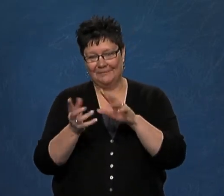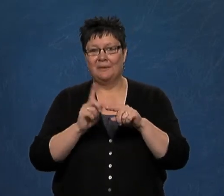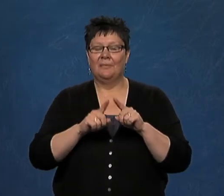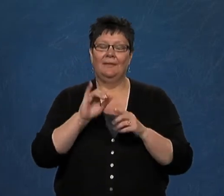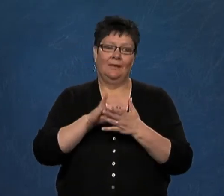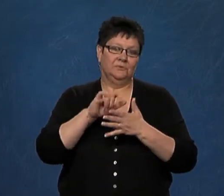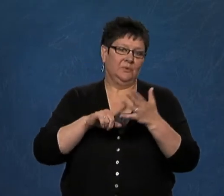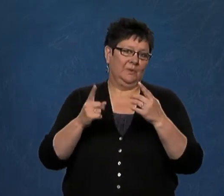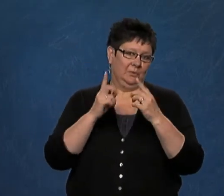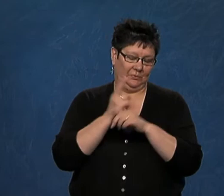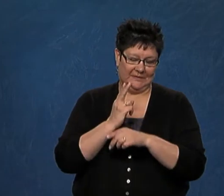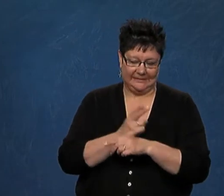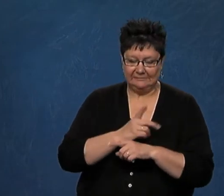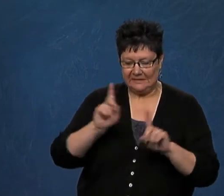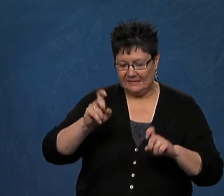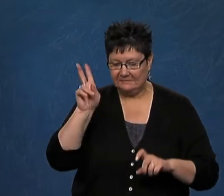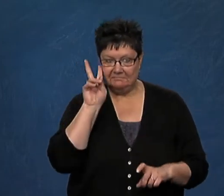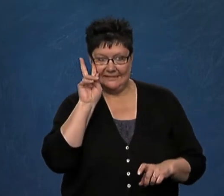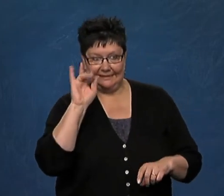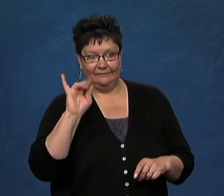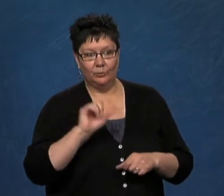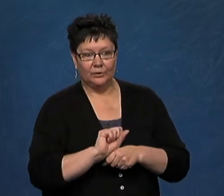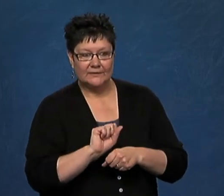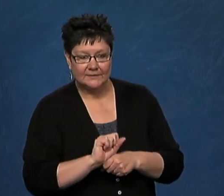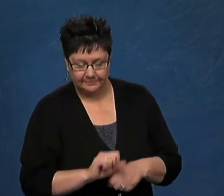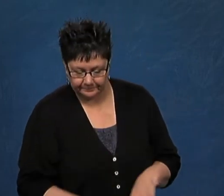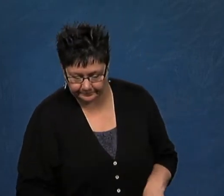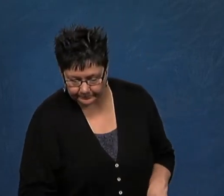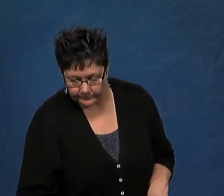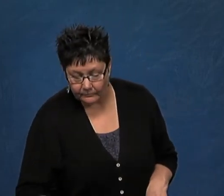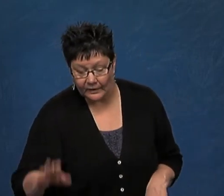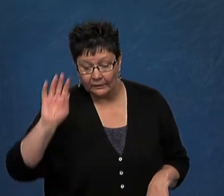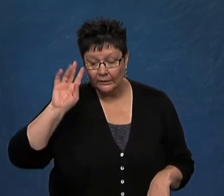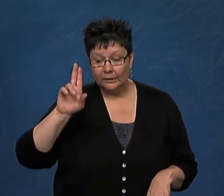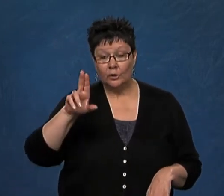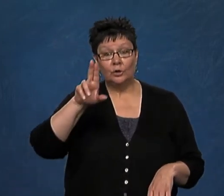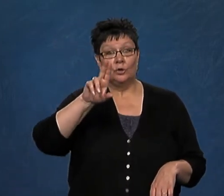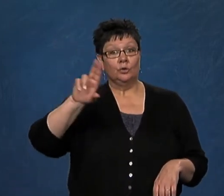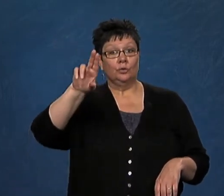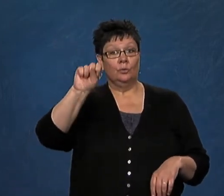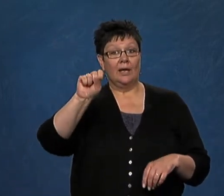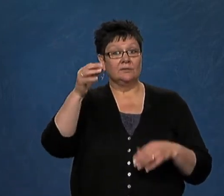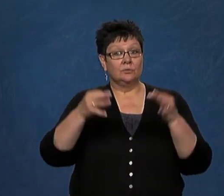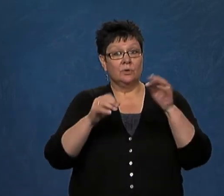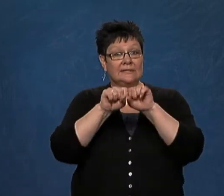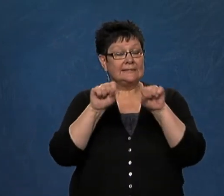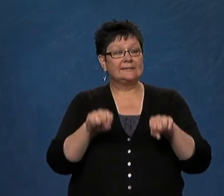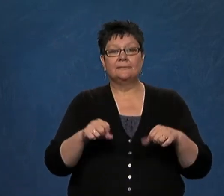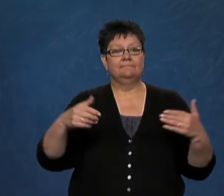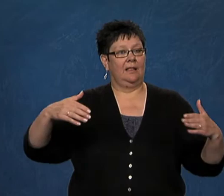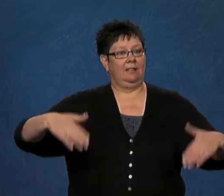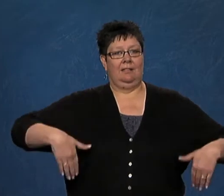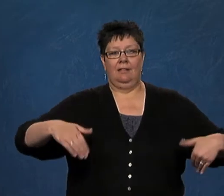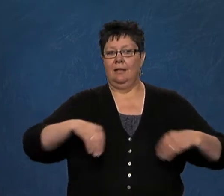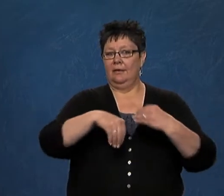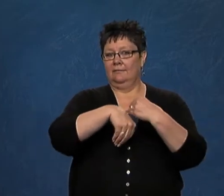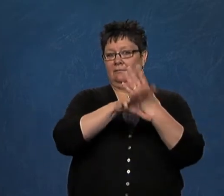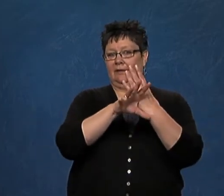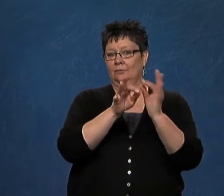effective or ineffective it may be to do this type of translation, but that's a grant and pilot program. We'll see how that works.